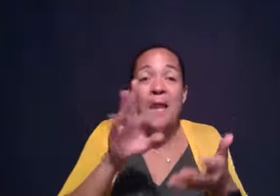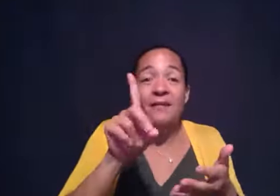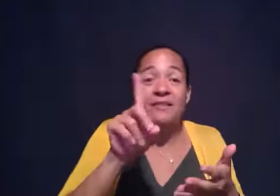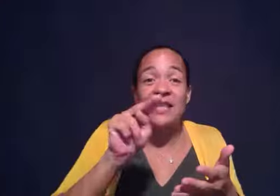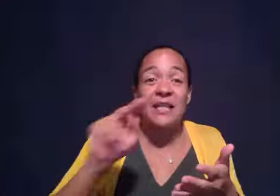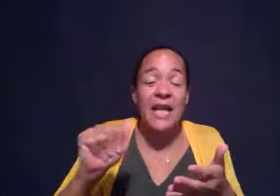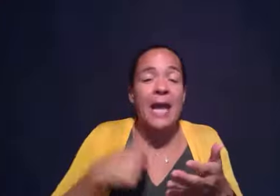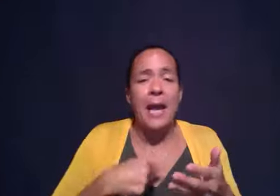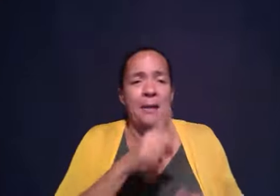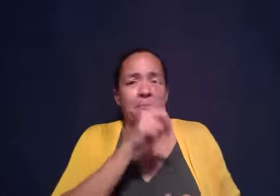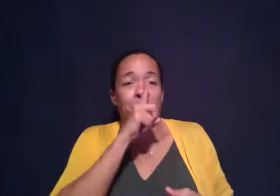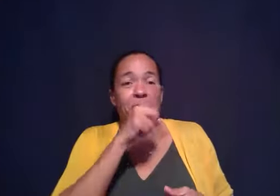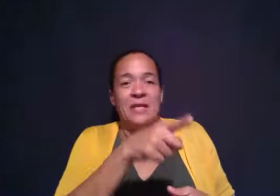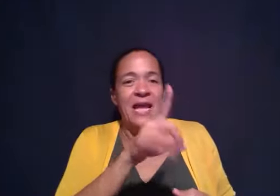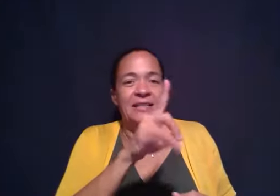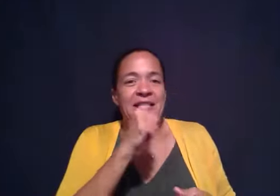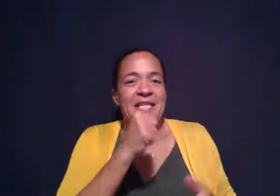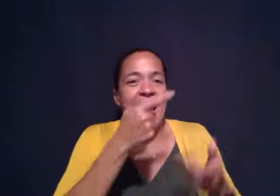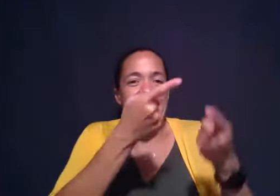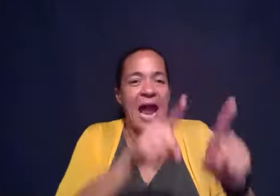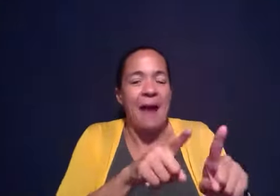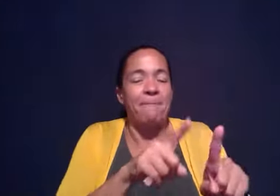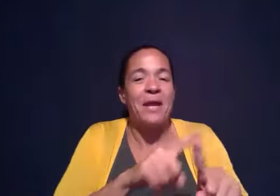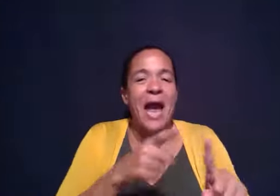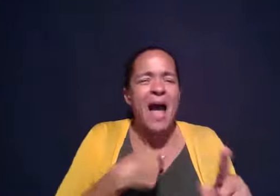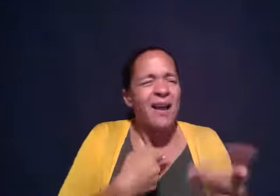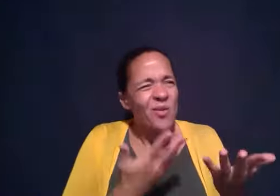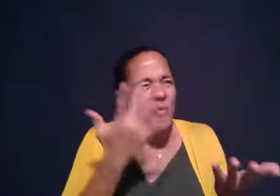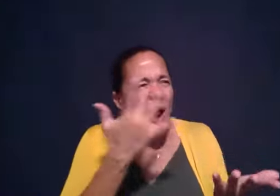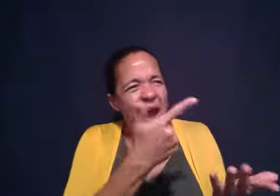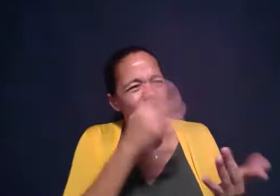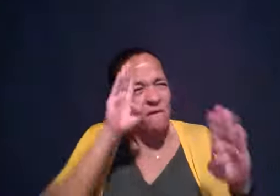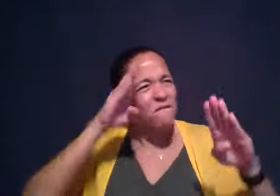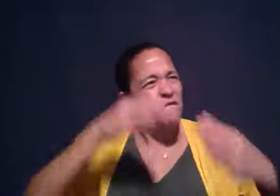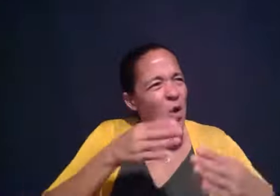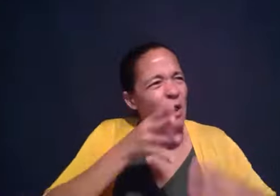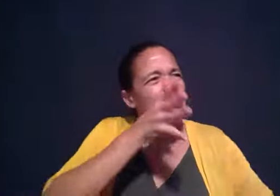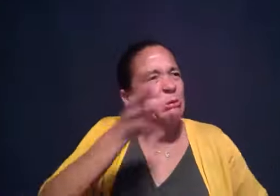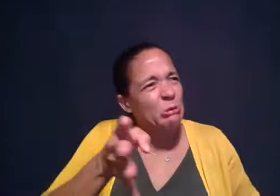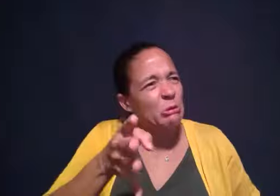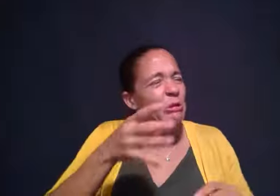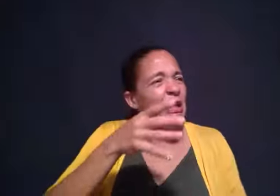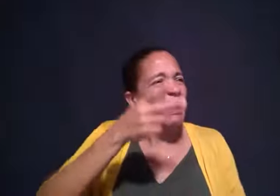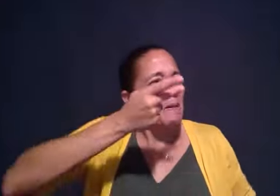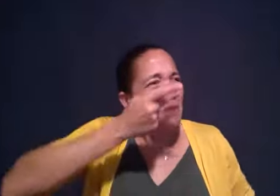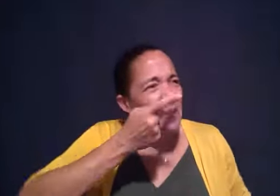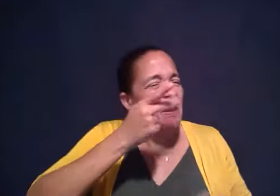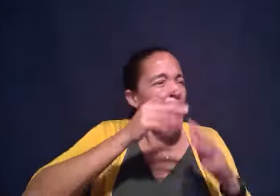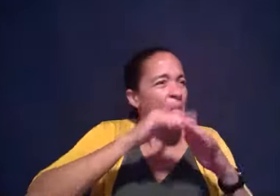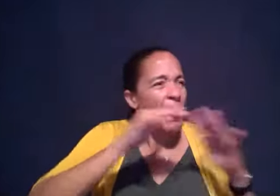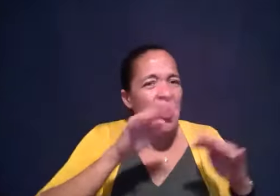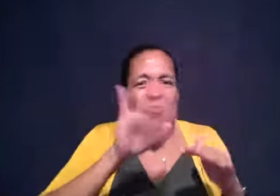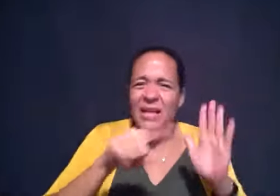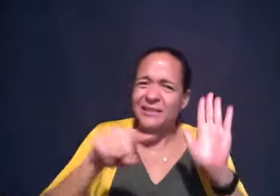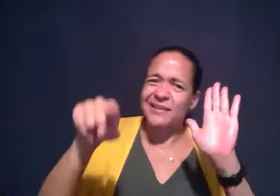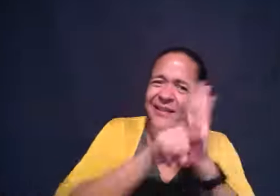saying, why would you focus on that part? It's just a really negative way to look at what was mostly a